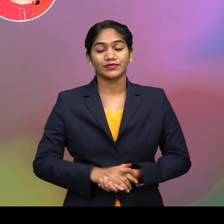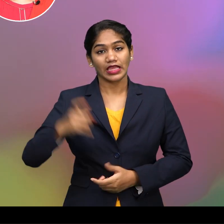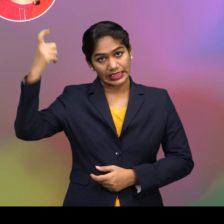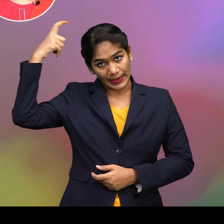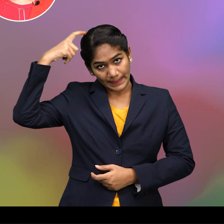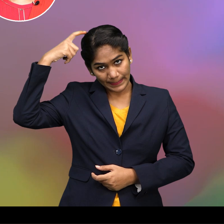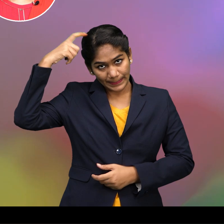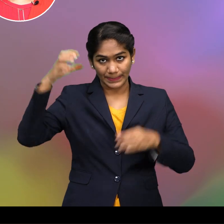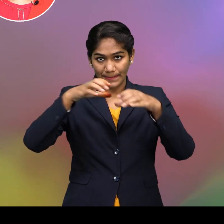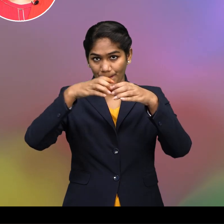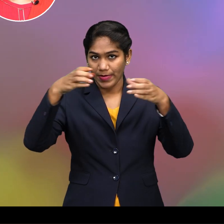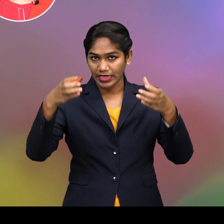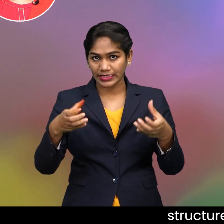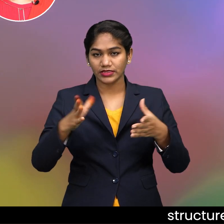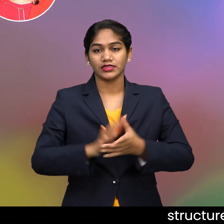brain,